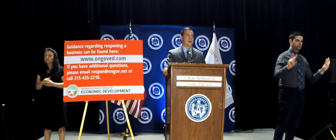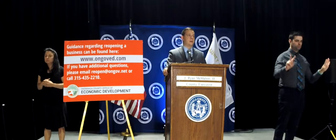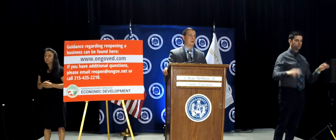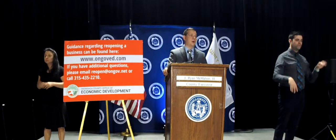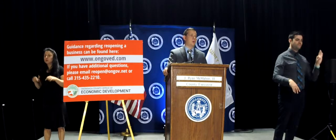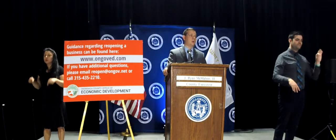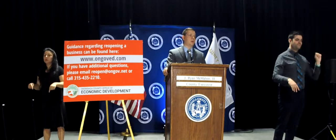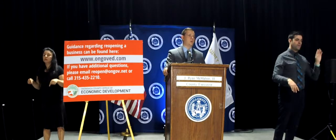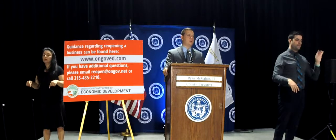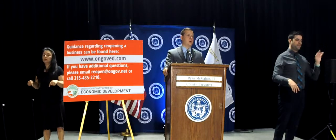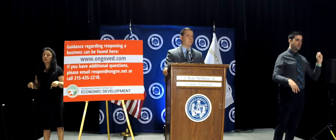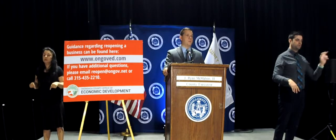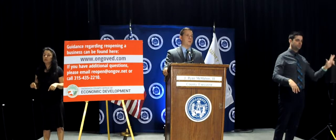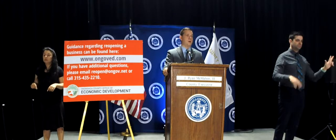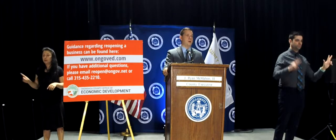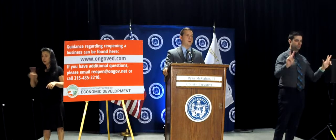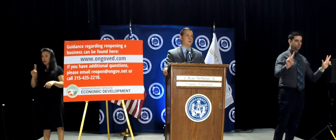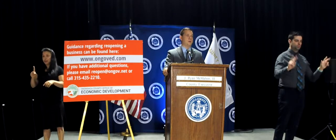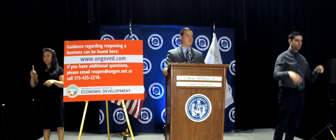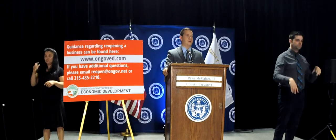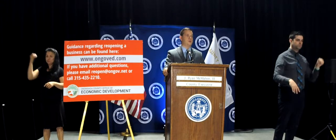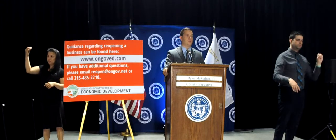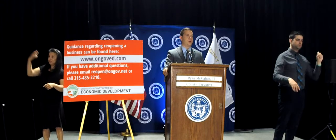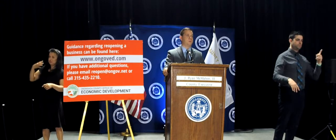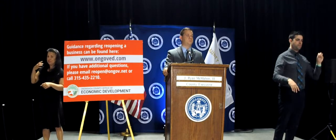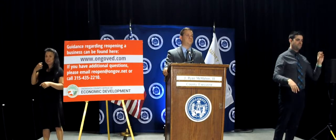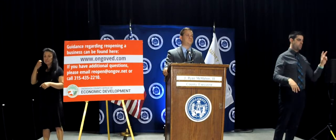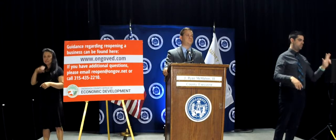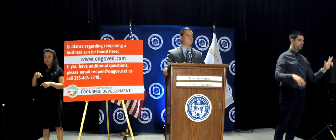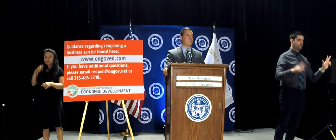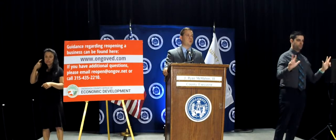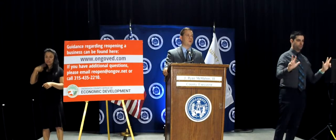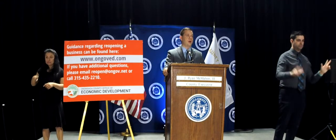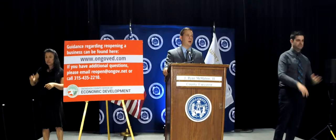a good day going into restart. Phase 3,